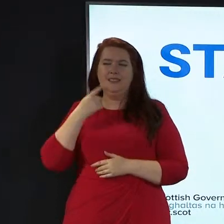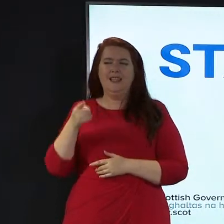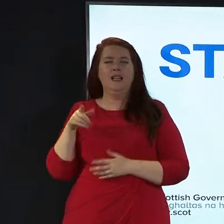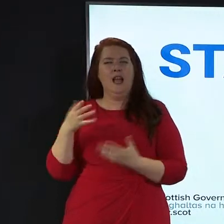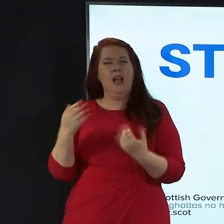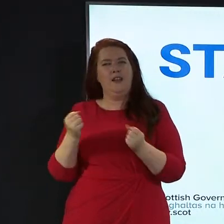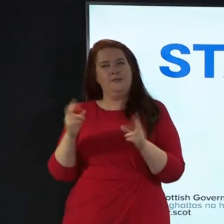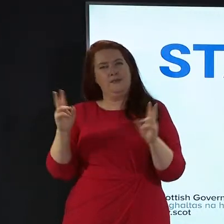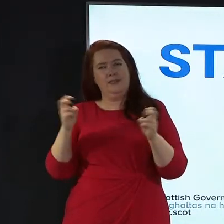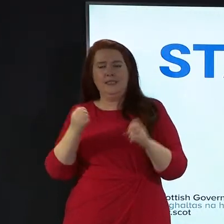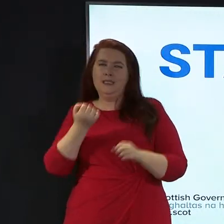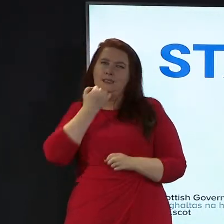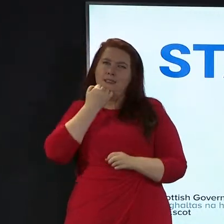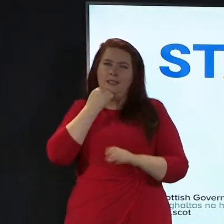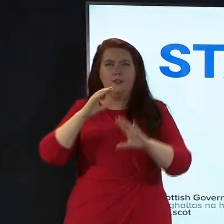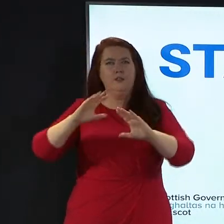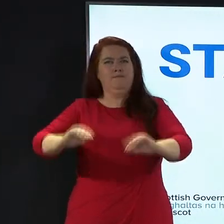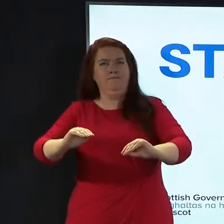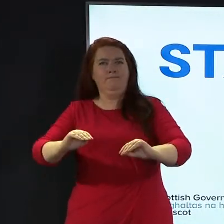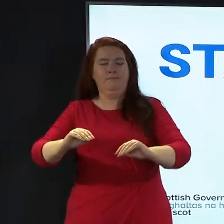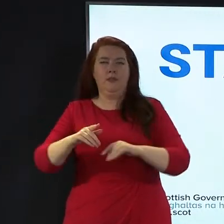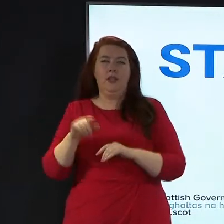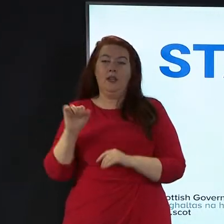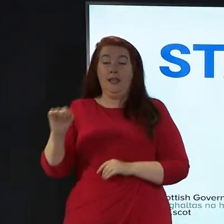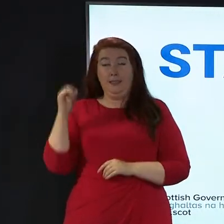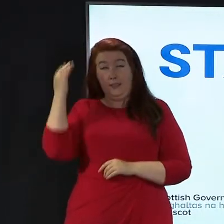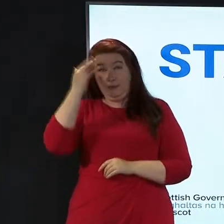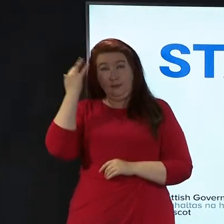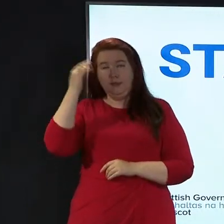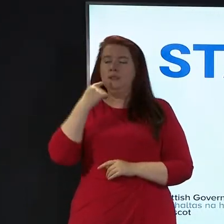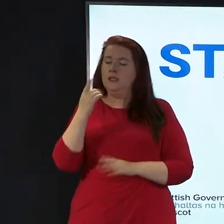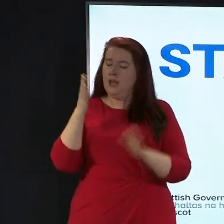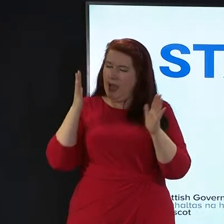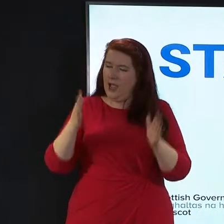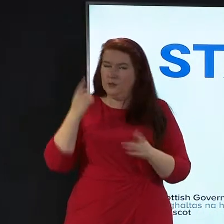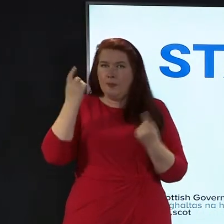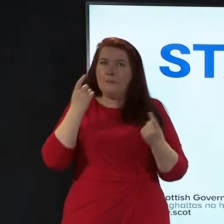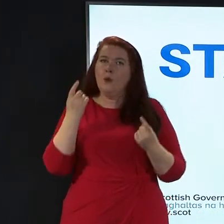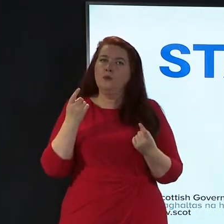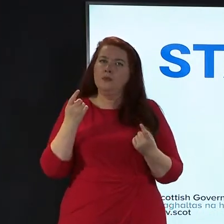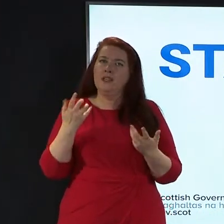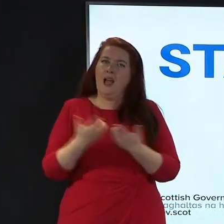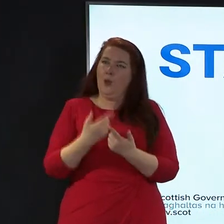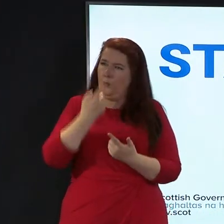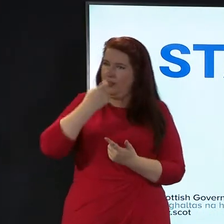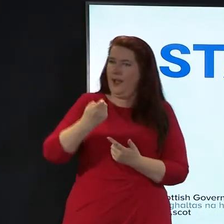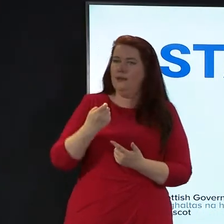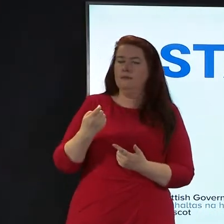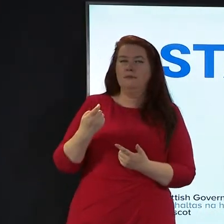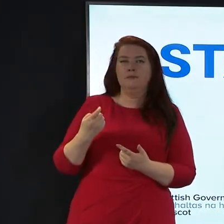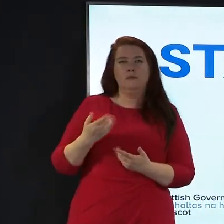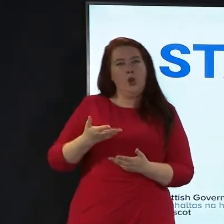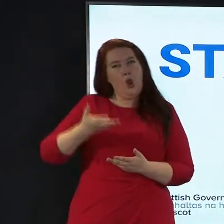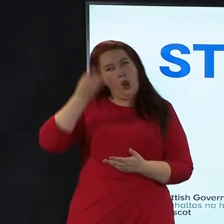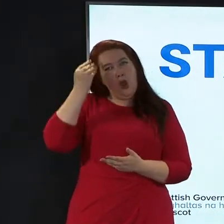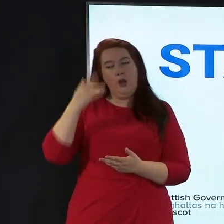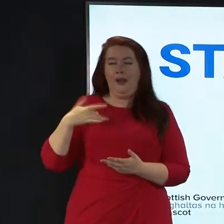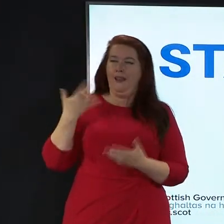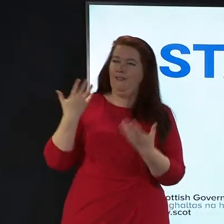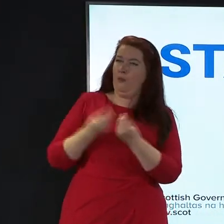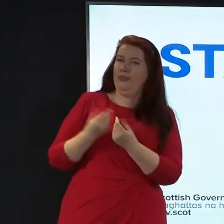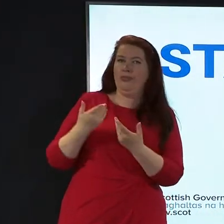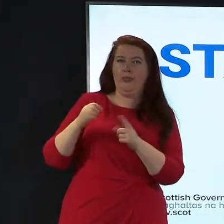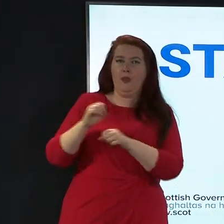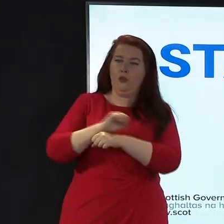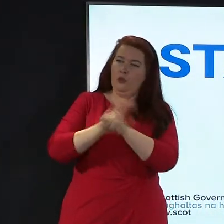the thinking, from his perspective, has to turn towards learning to live with COVID as opposed to the ambition